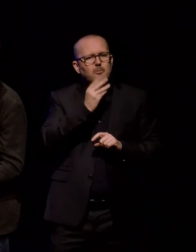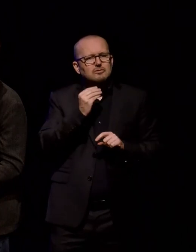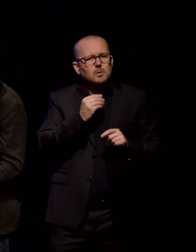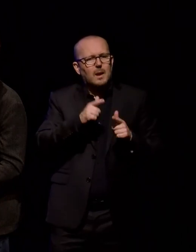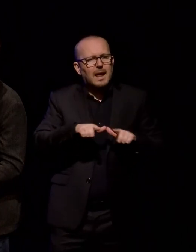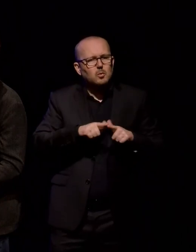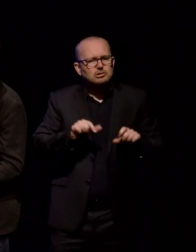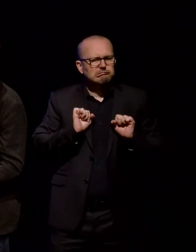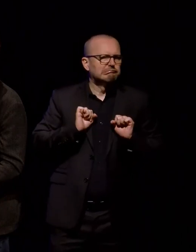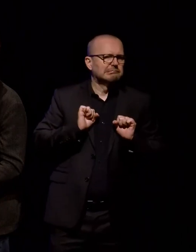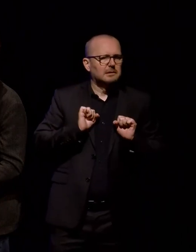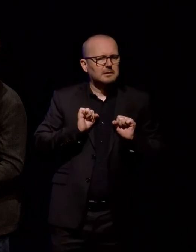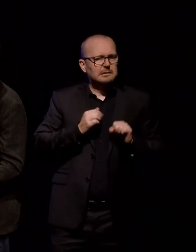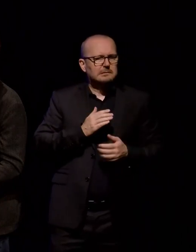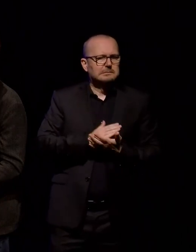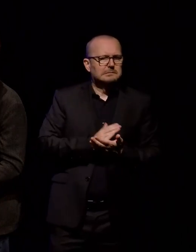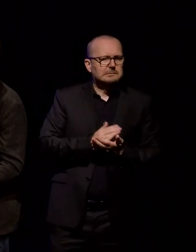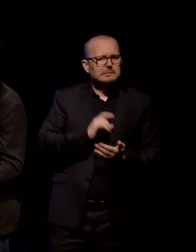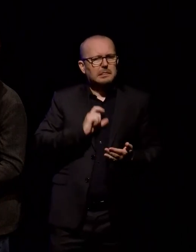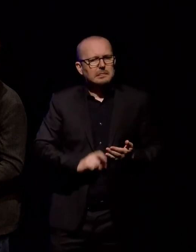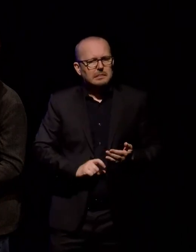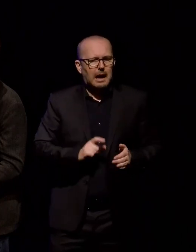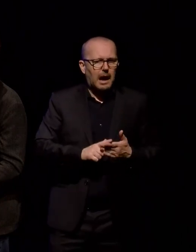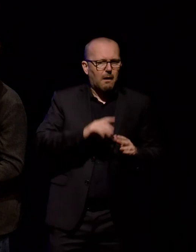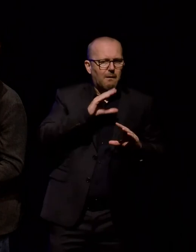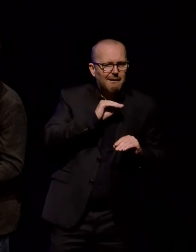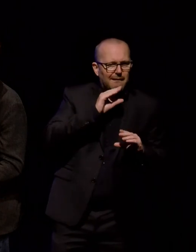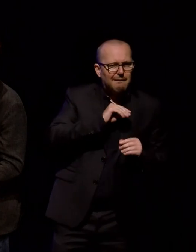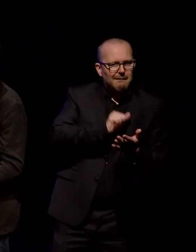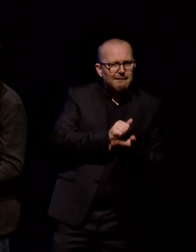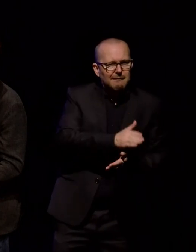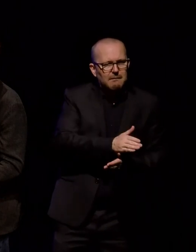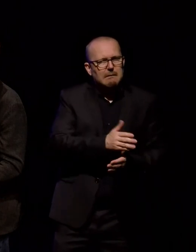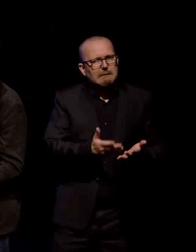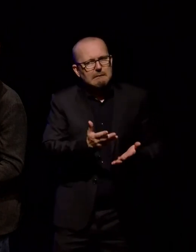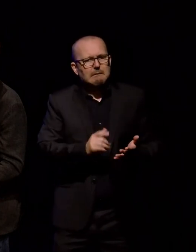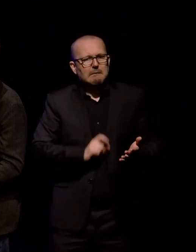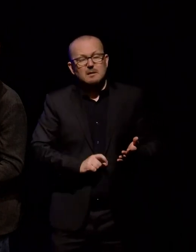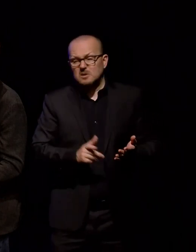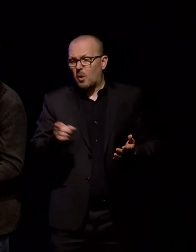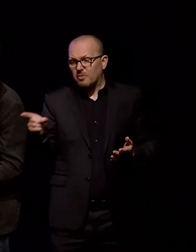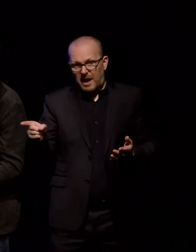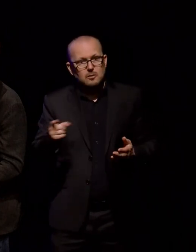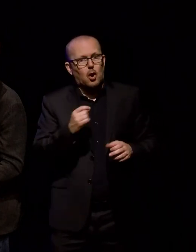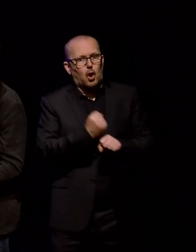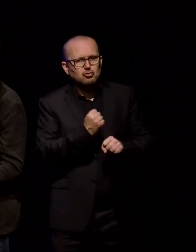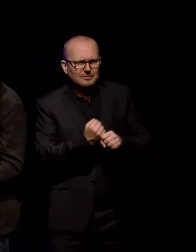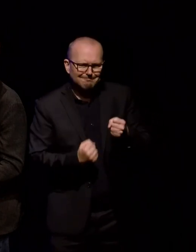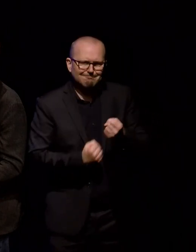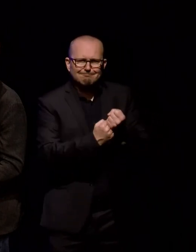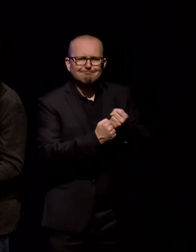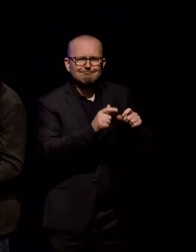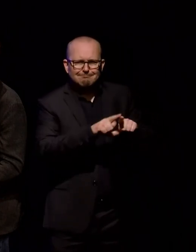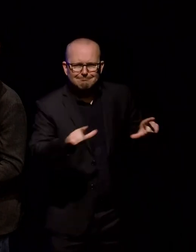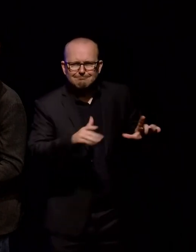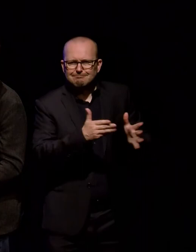to do. So by providing this resource, we actually unlocked a whole lot of the exhibition to people. So aside from the glossary, the films, we've got all the